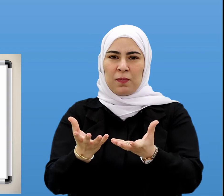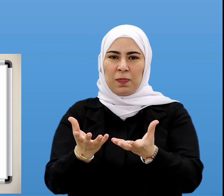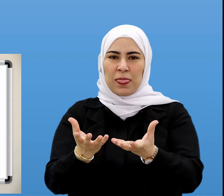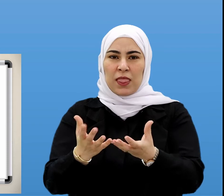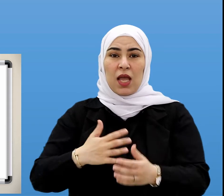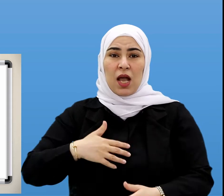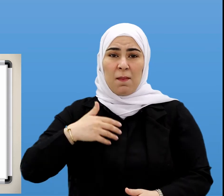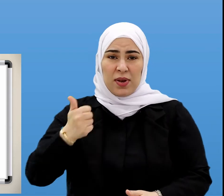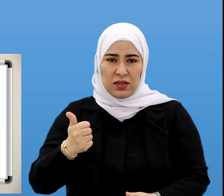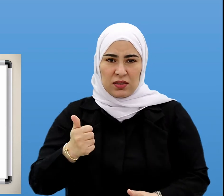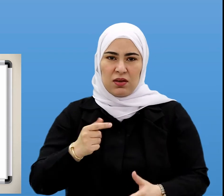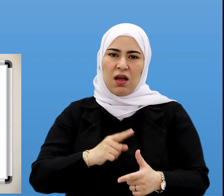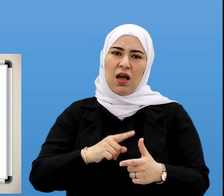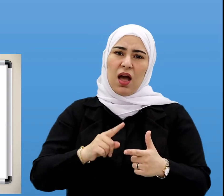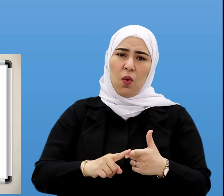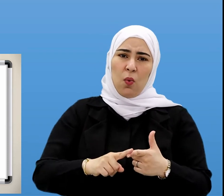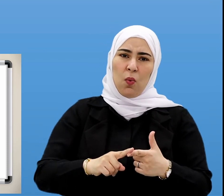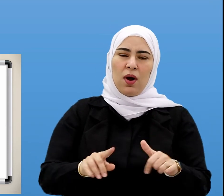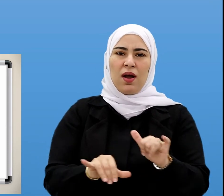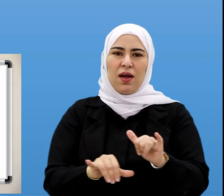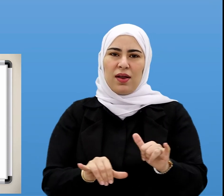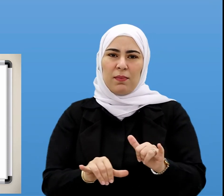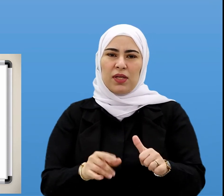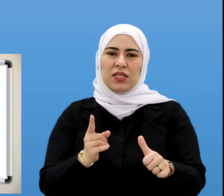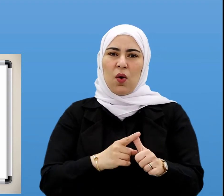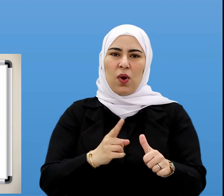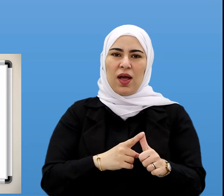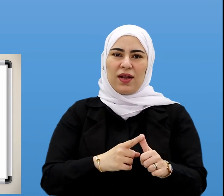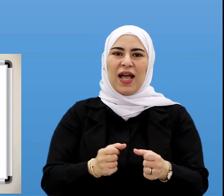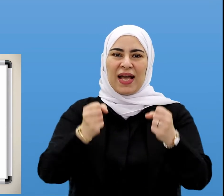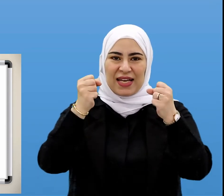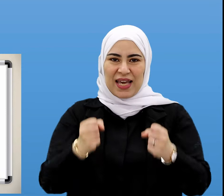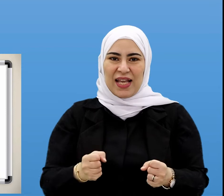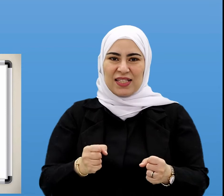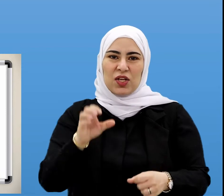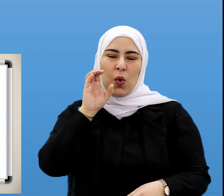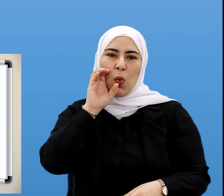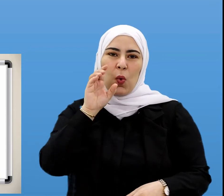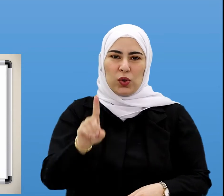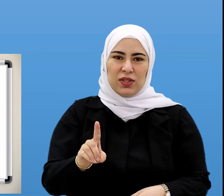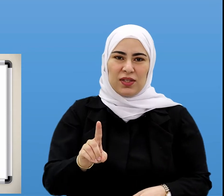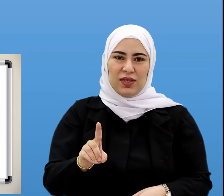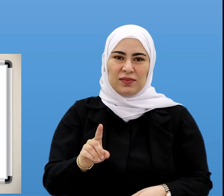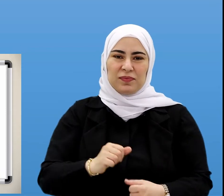can and could. Both of them express ability. We use can or